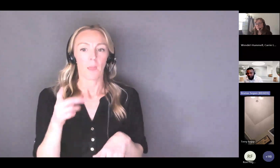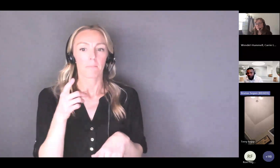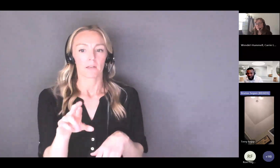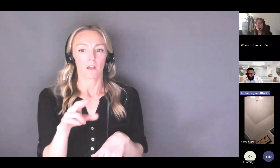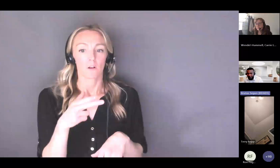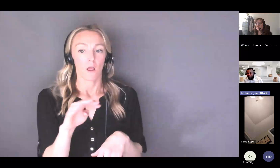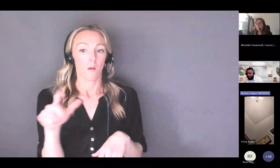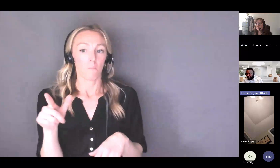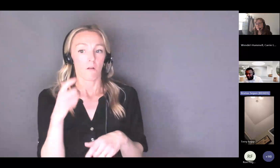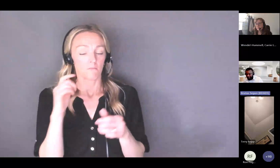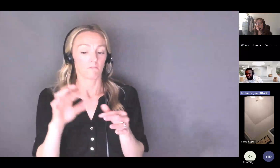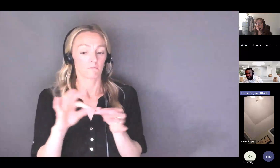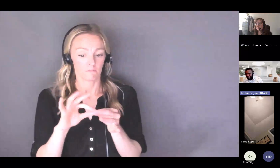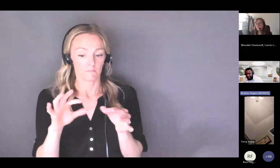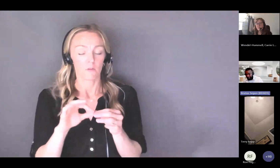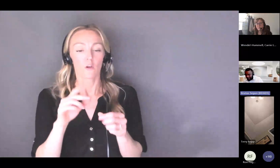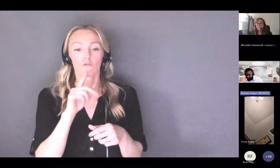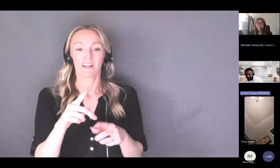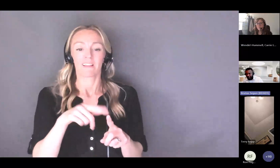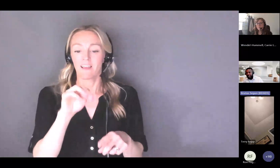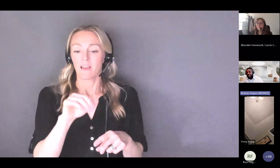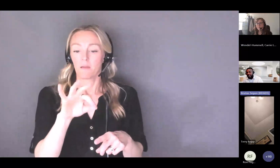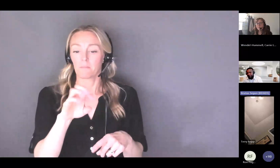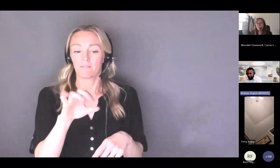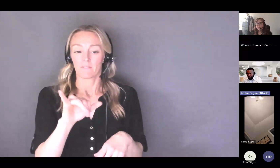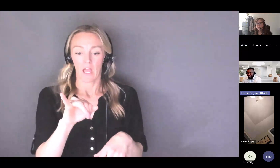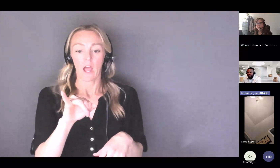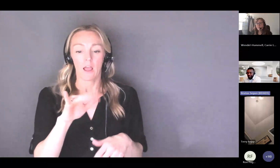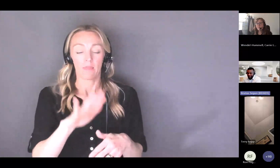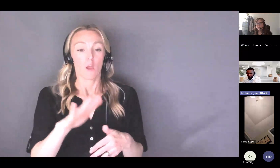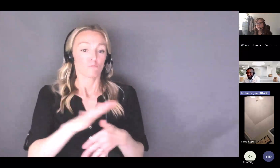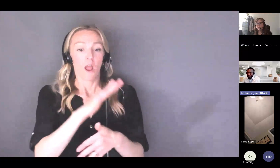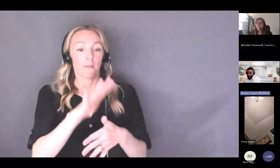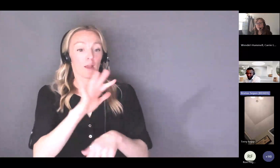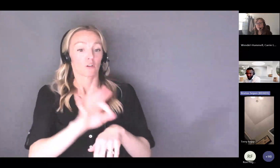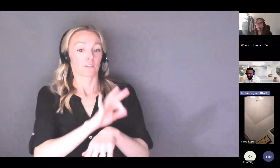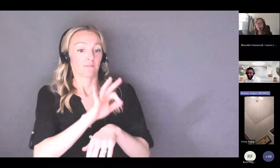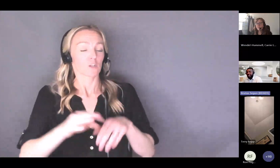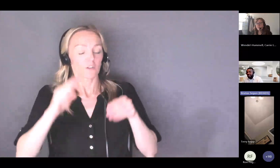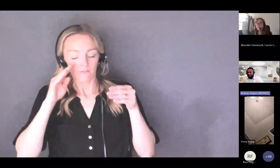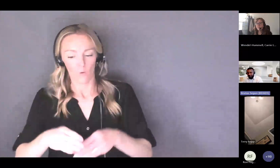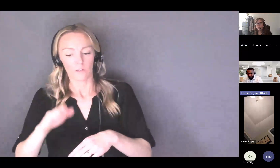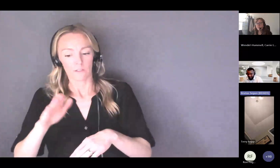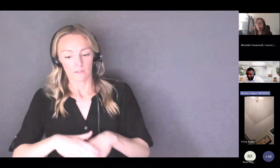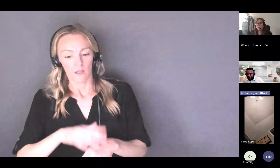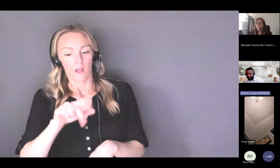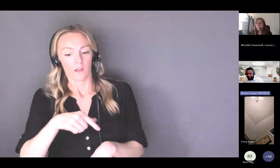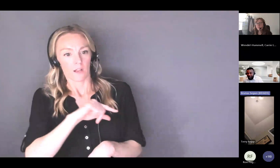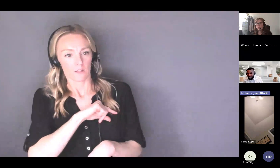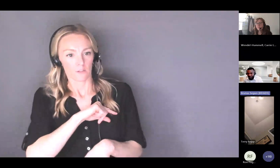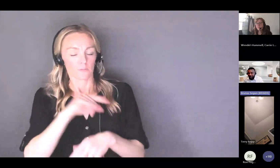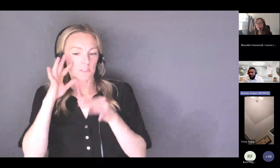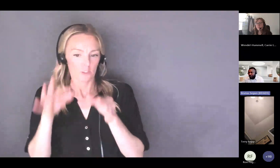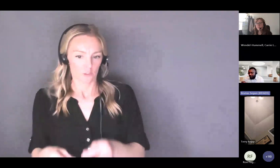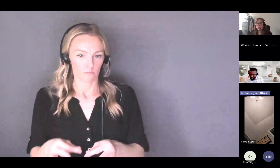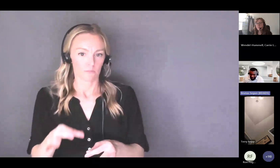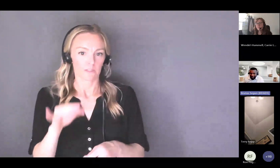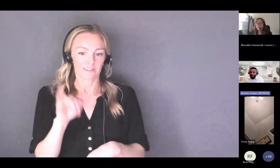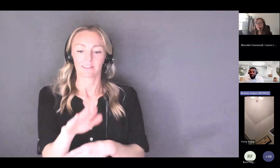here, the primary function of the MFEI, the MIFI, is functional eligibility determination. That is the baseline